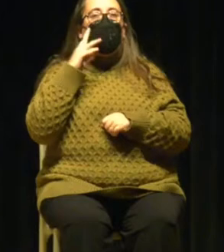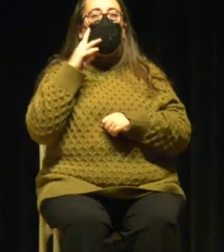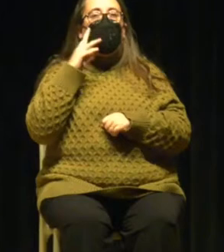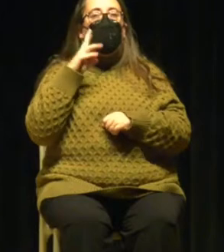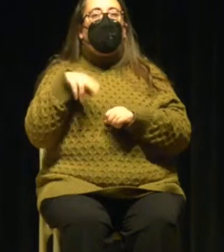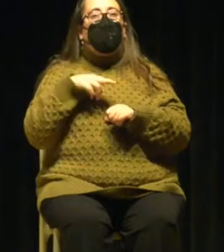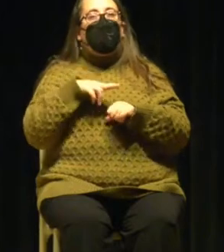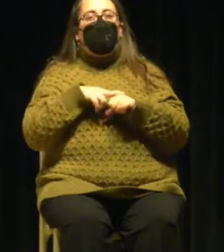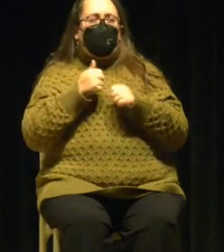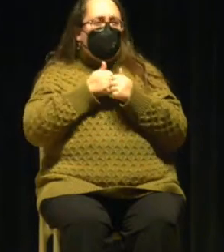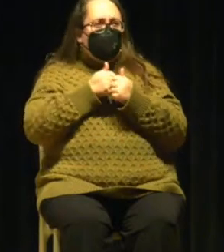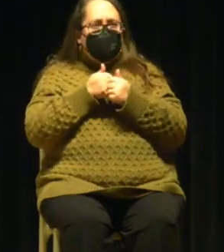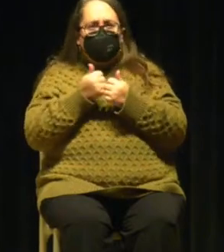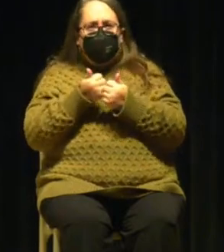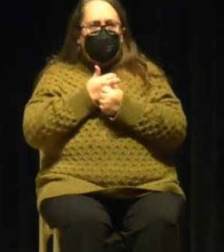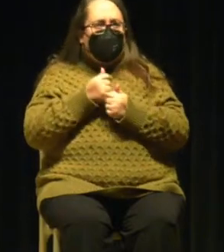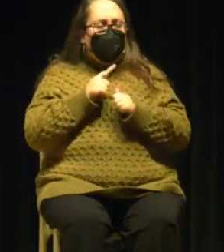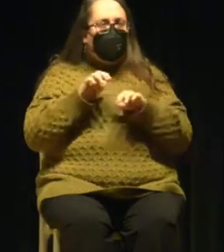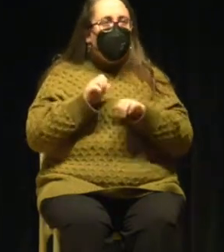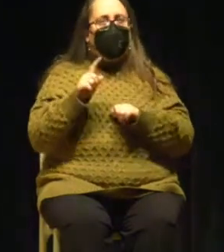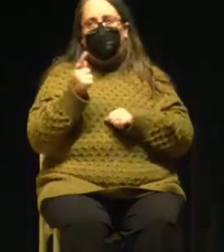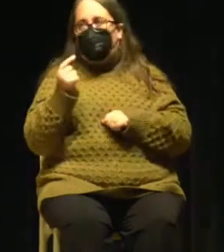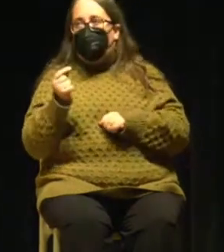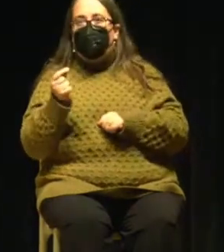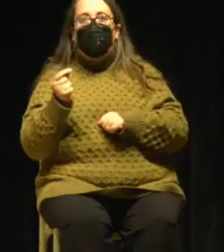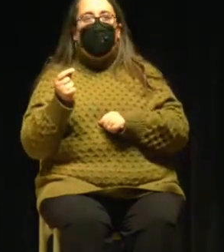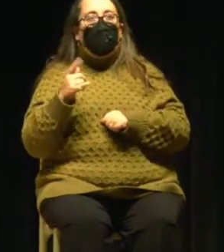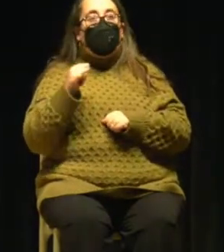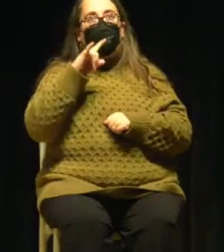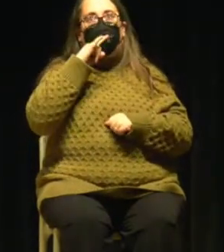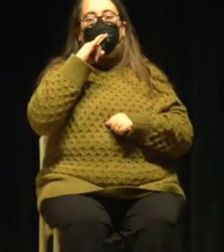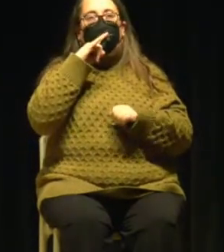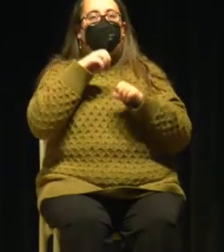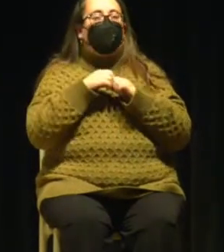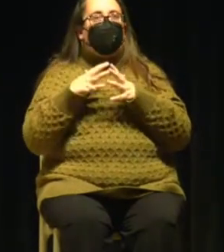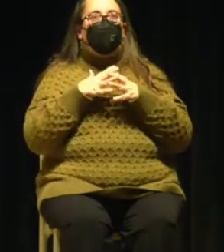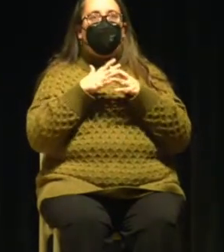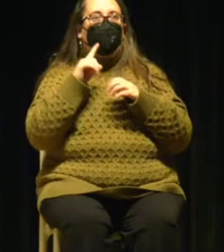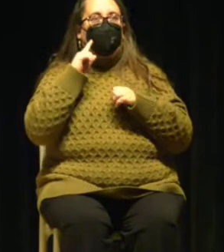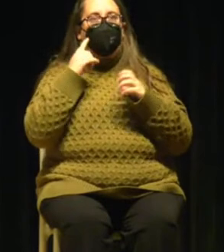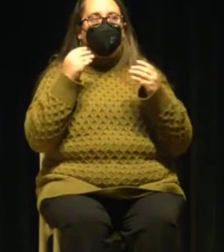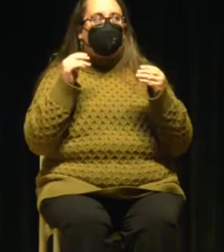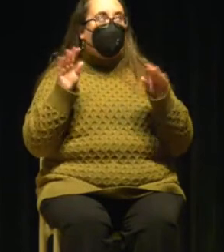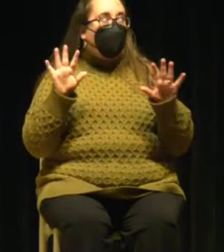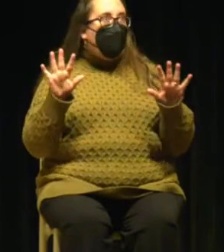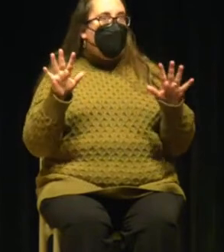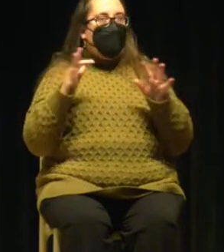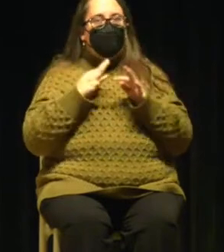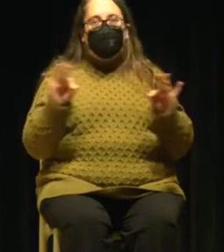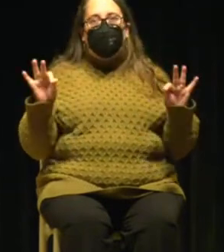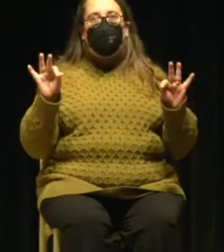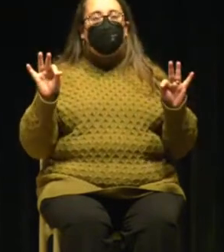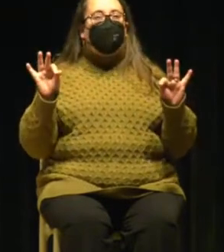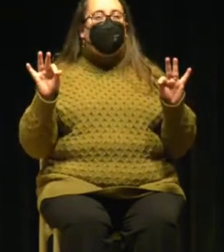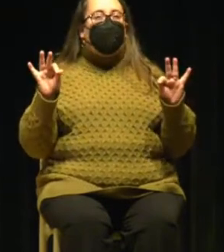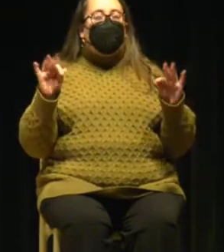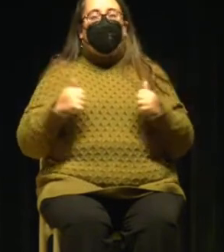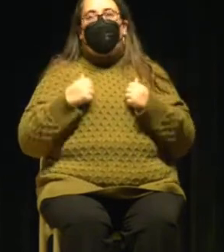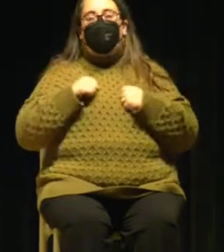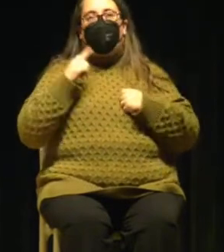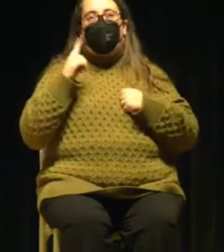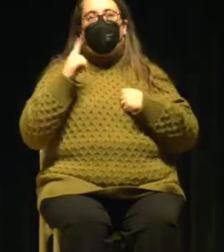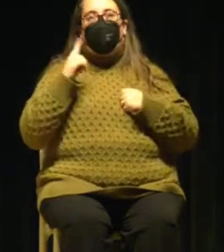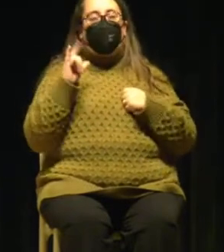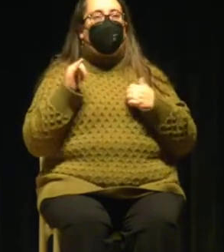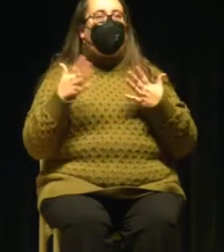keep a track of every single thing they did, where they went. They were like kids in this American candy store. Mm-hmm. Complete freedom. Their lives can look like